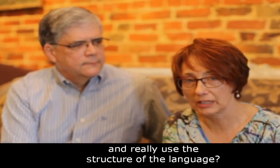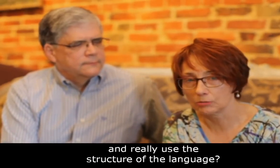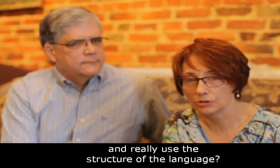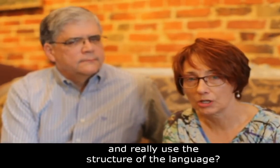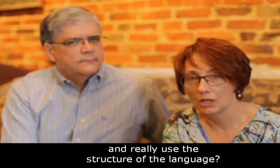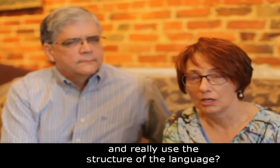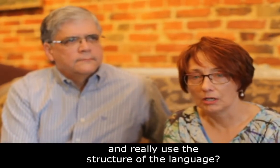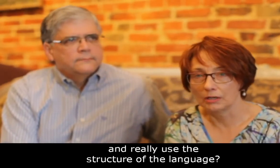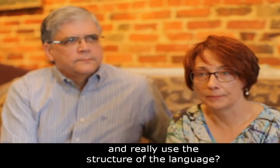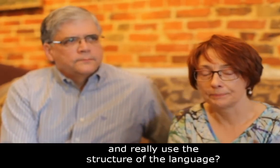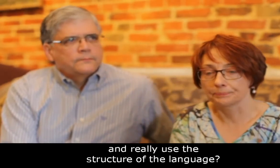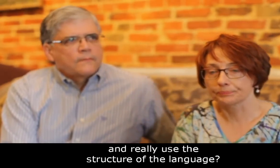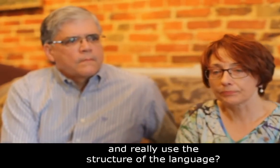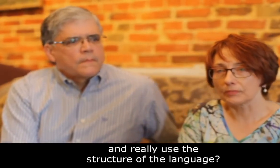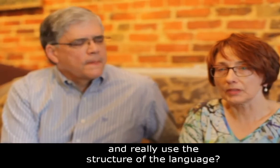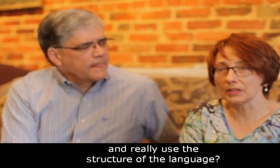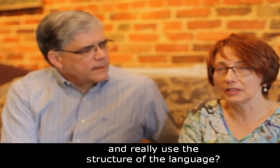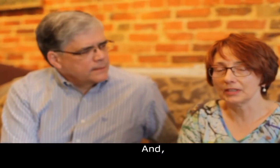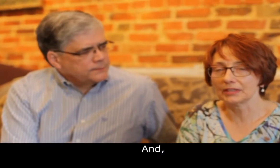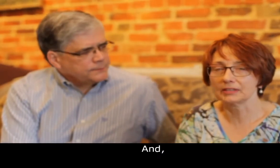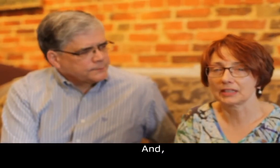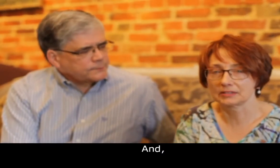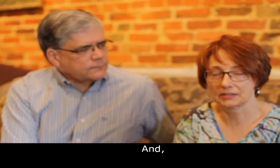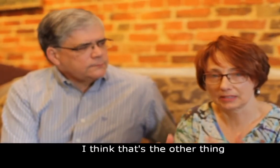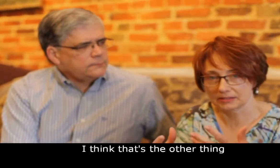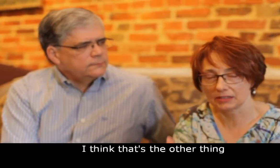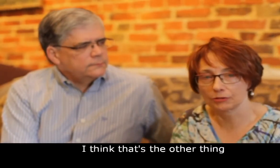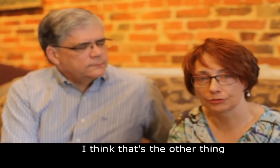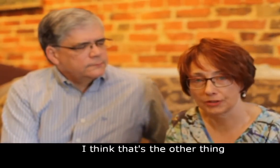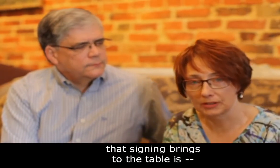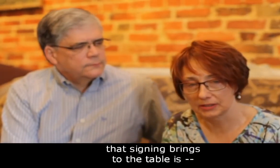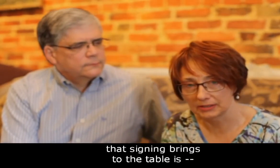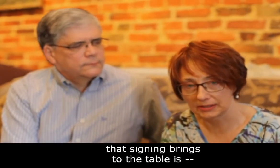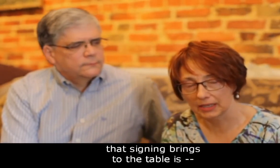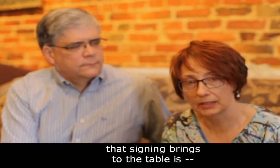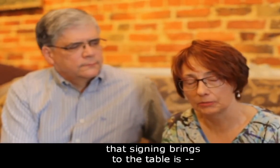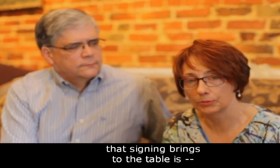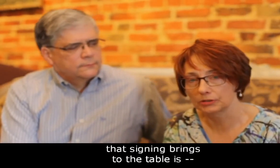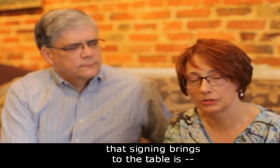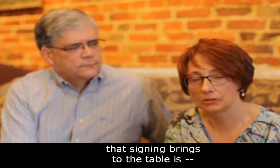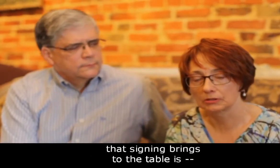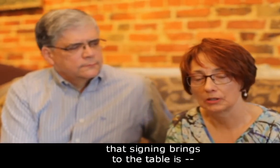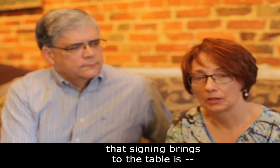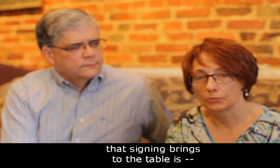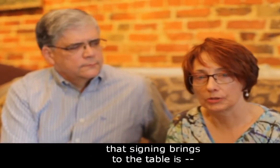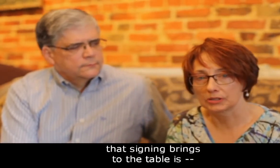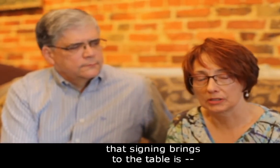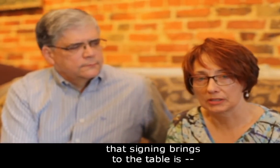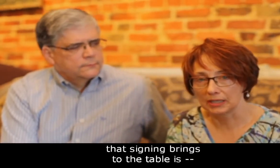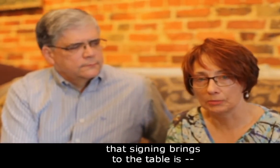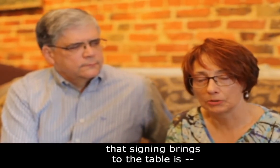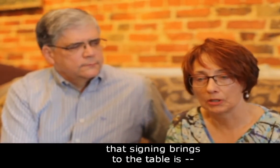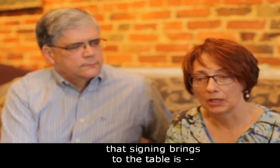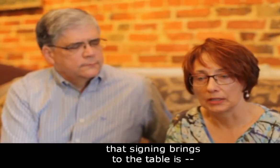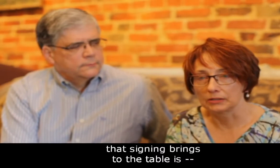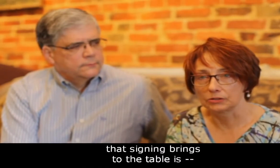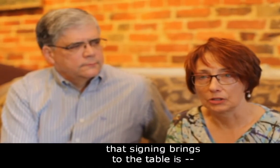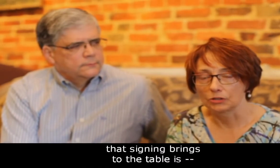language? And I think that's the other thing that signing brings to the table, is you're